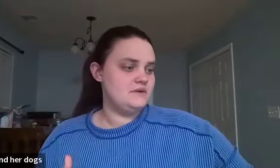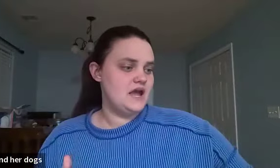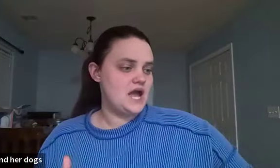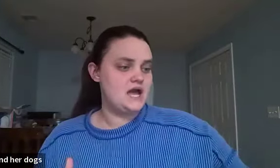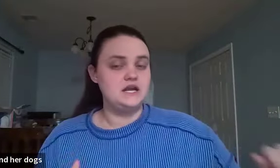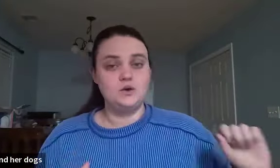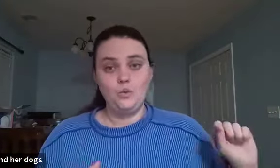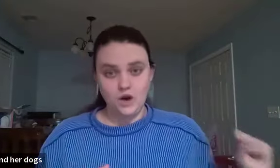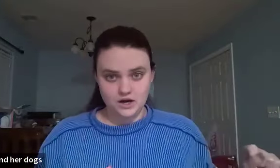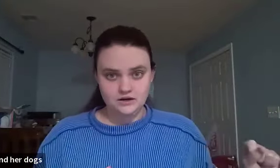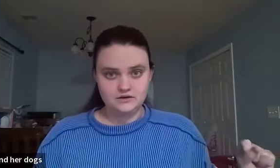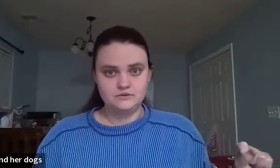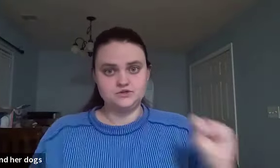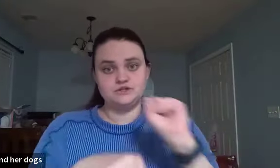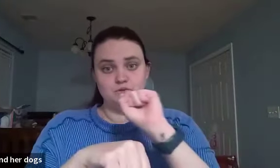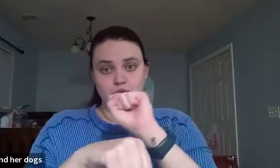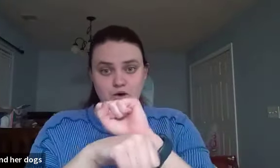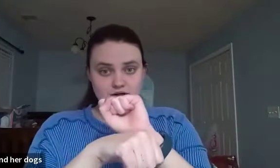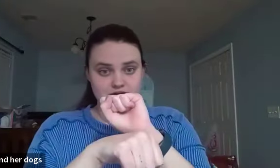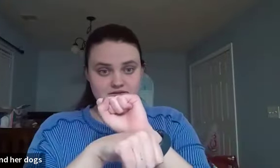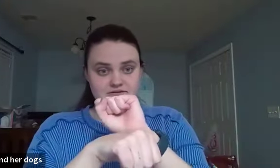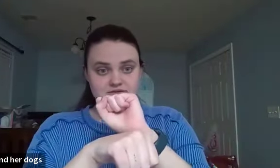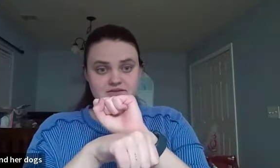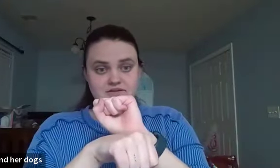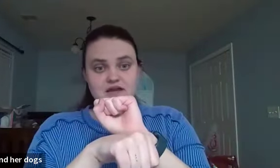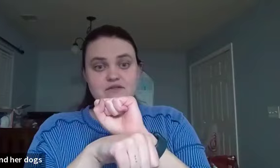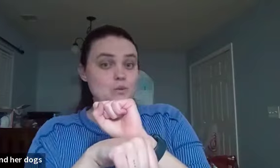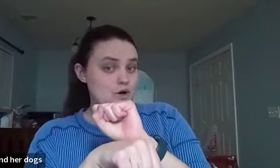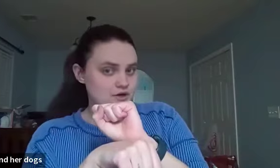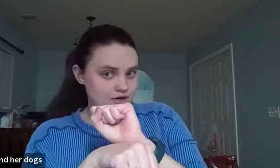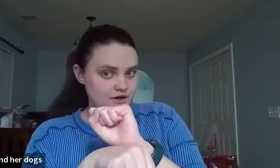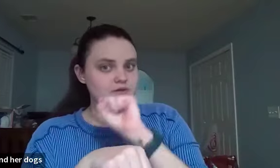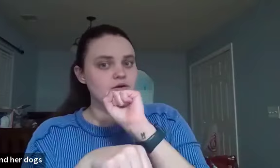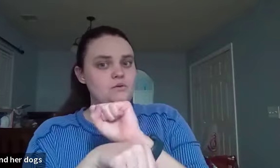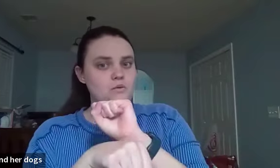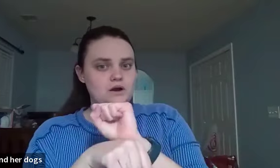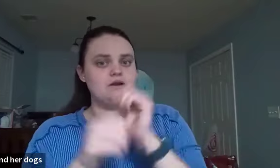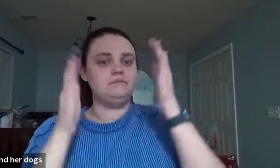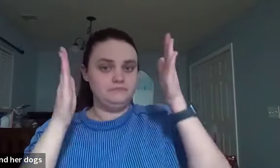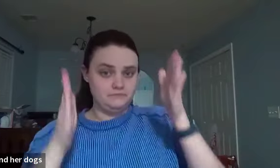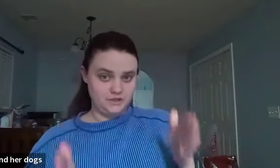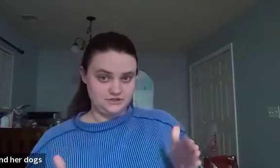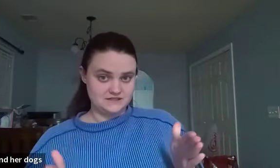Then we had work, which was work. And then worker, work